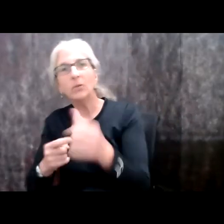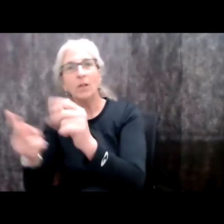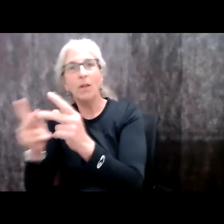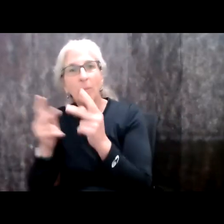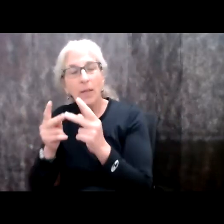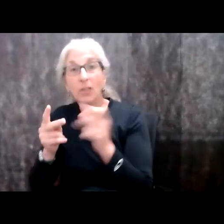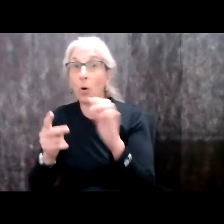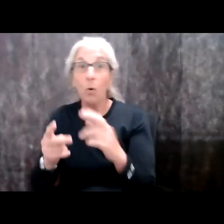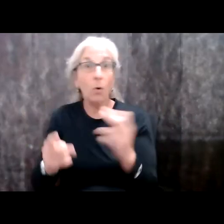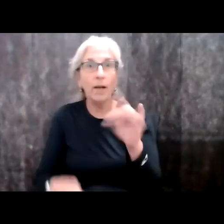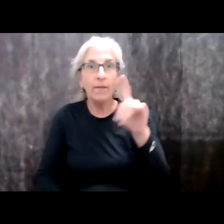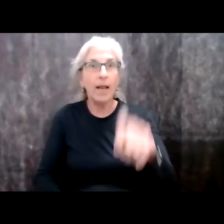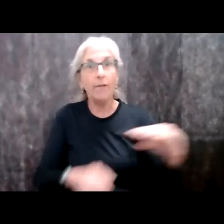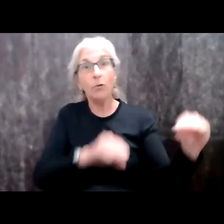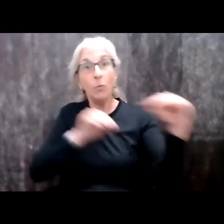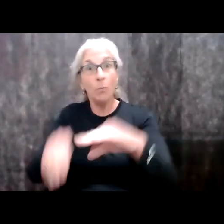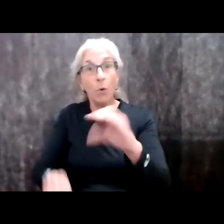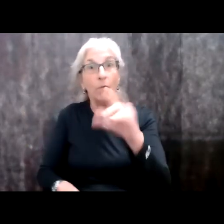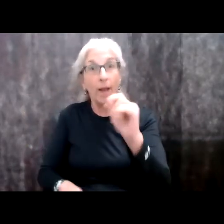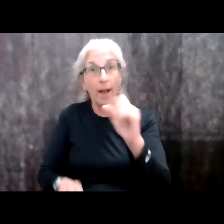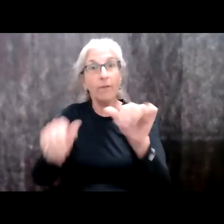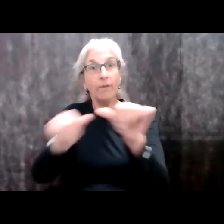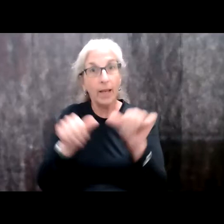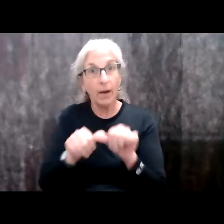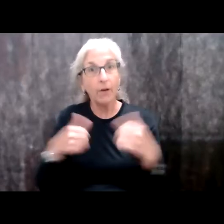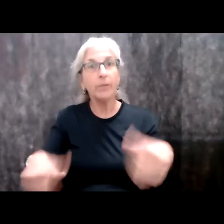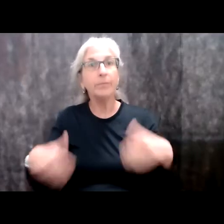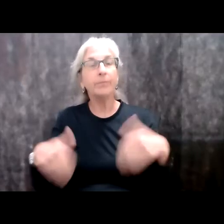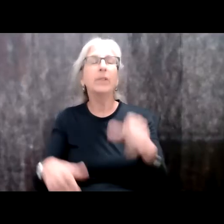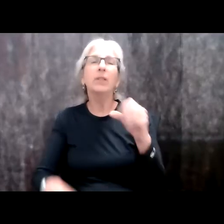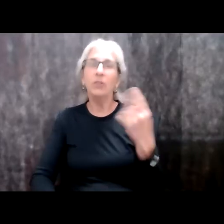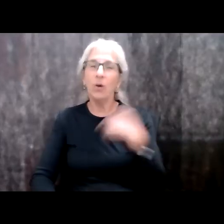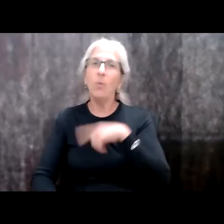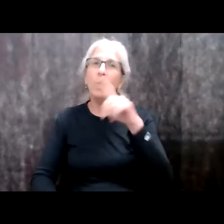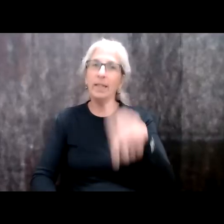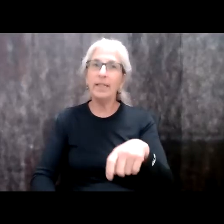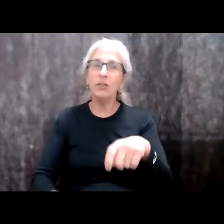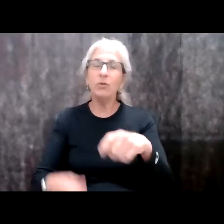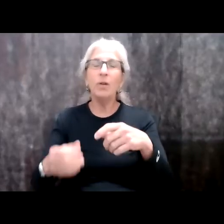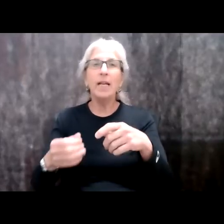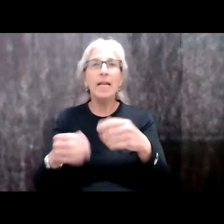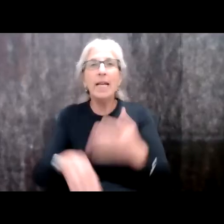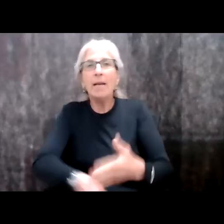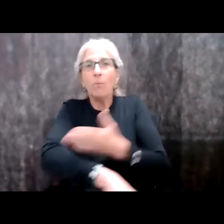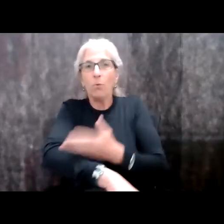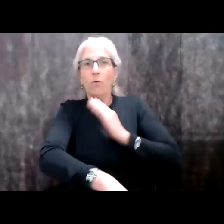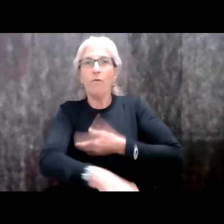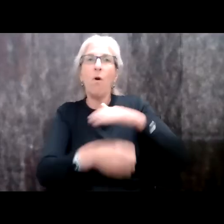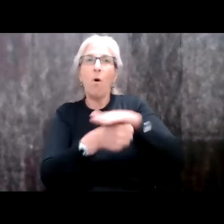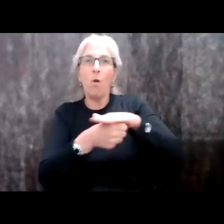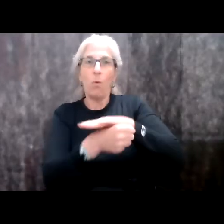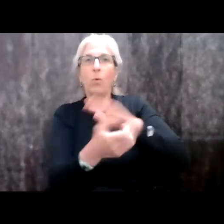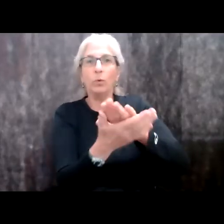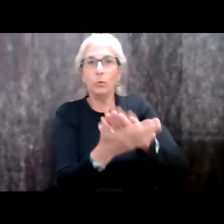end up having to literally move out of the area. So we need to grow capacity inside of our local schools. So that